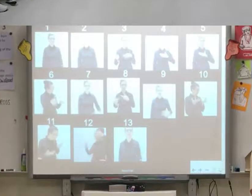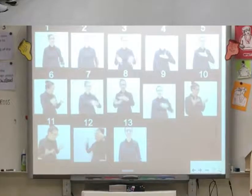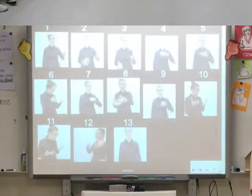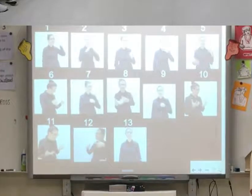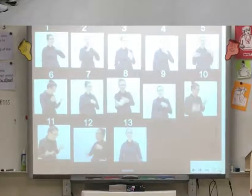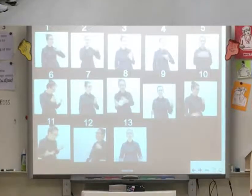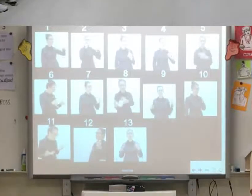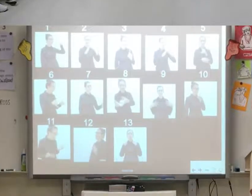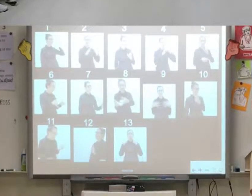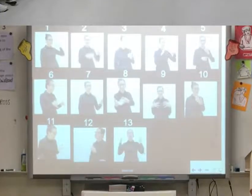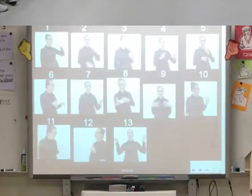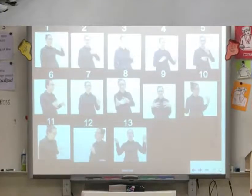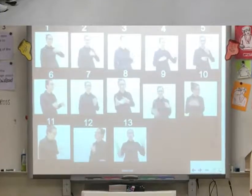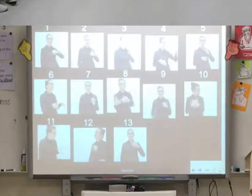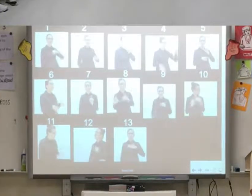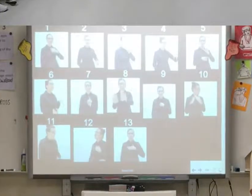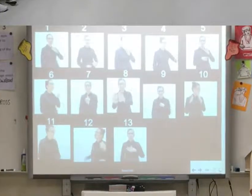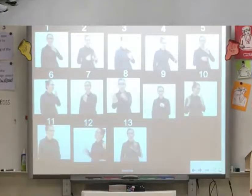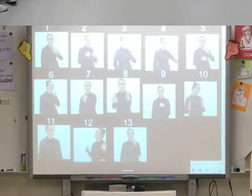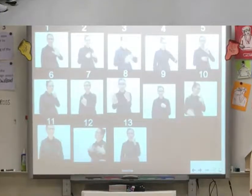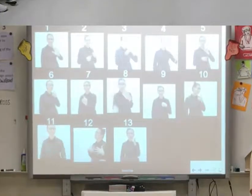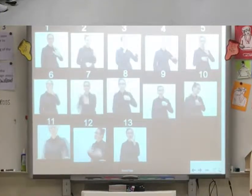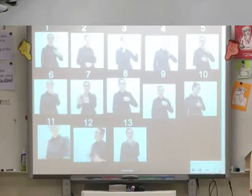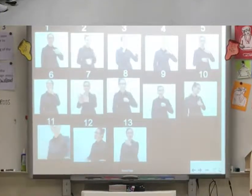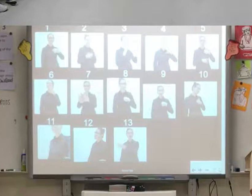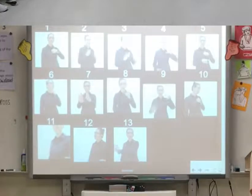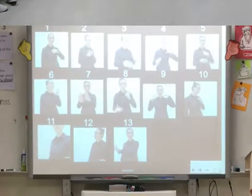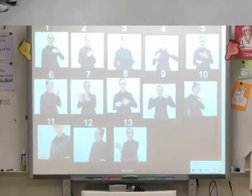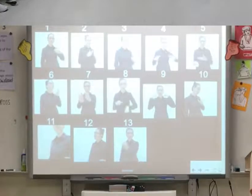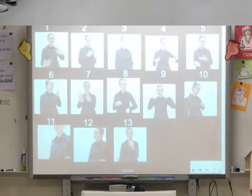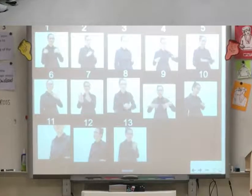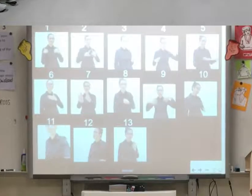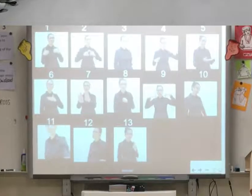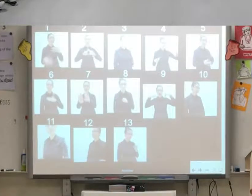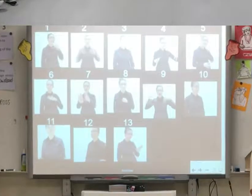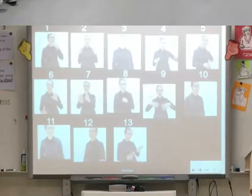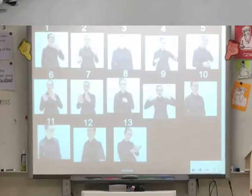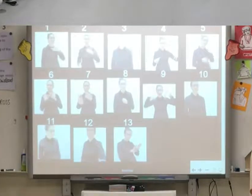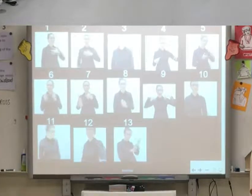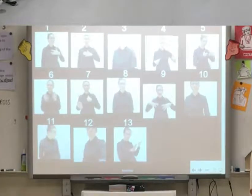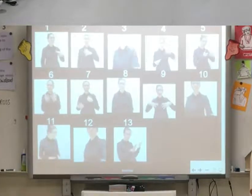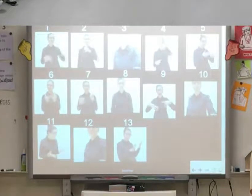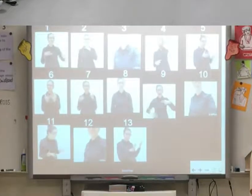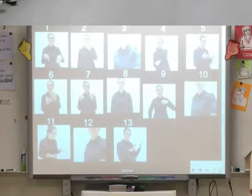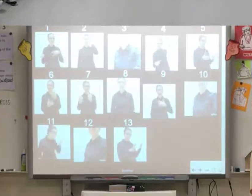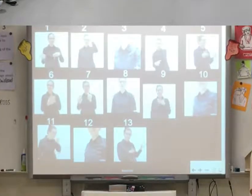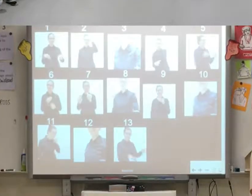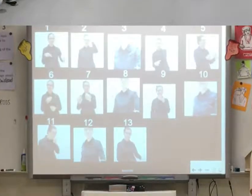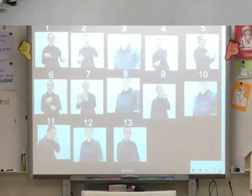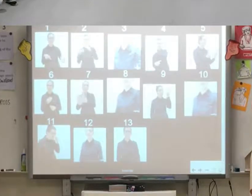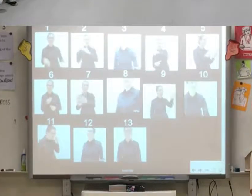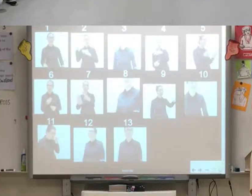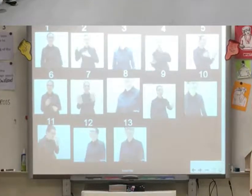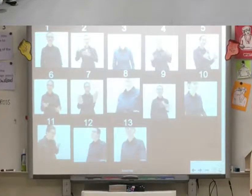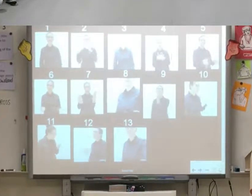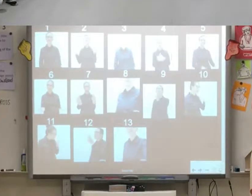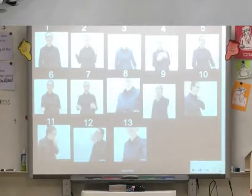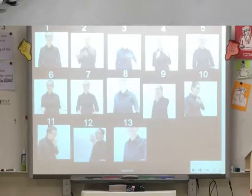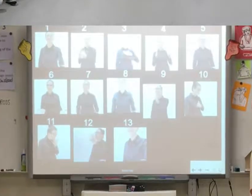shit. Oh, my You're God. on 10. No. Yeah. Well, of course 10 needs to be moved if we're on 10. 13, 13